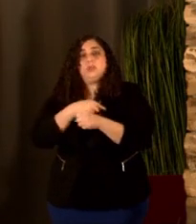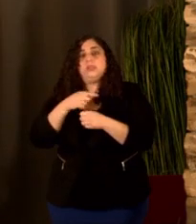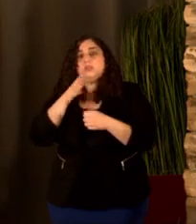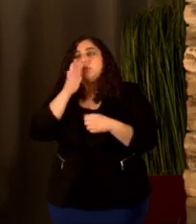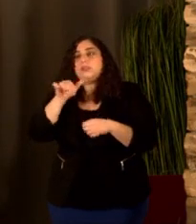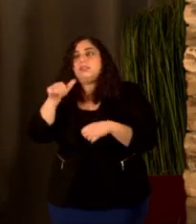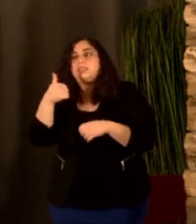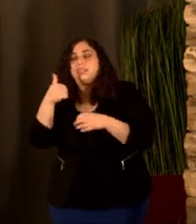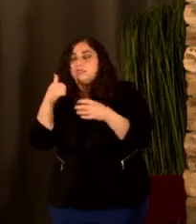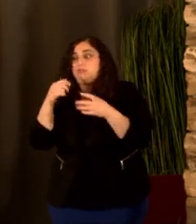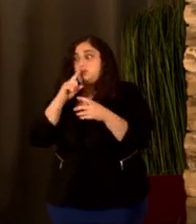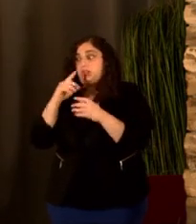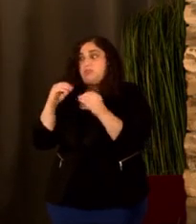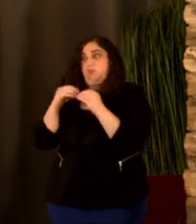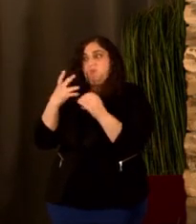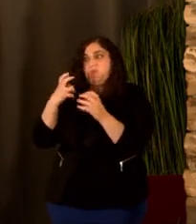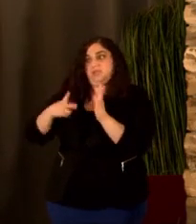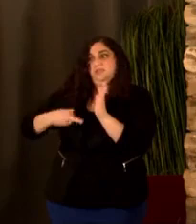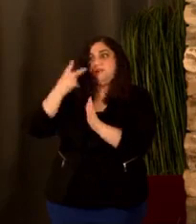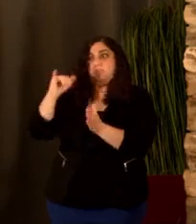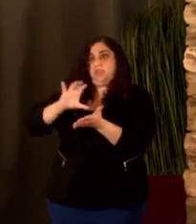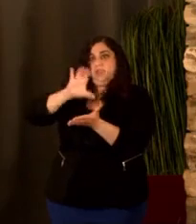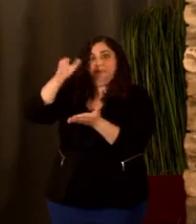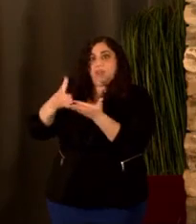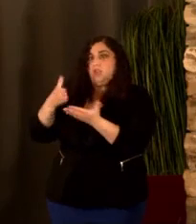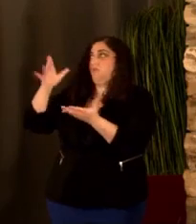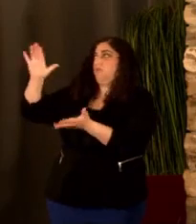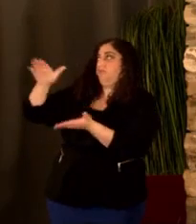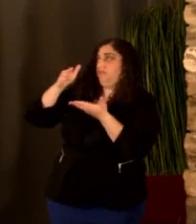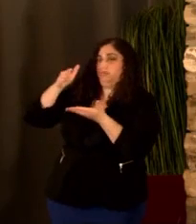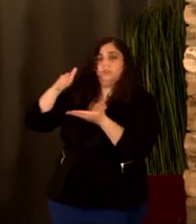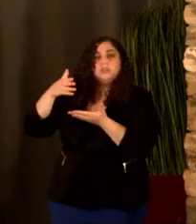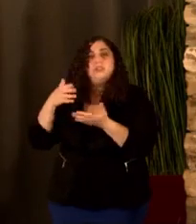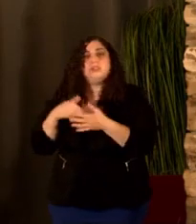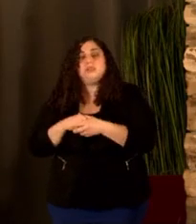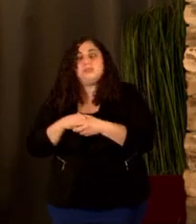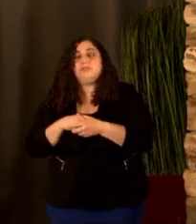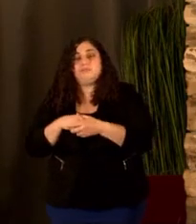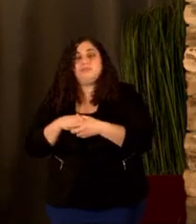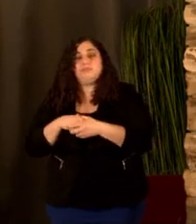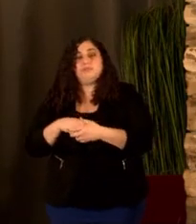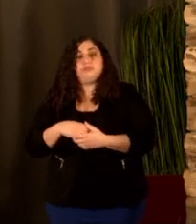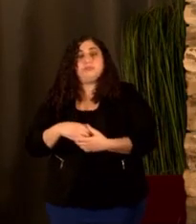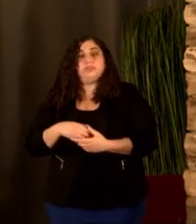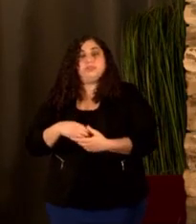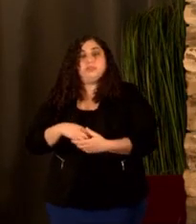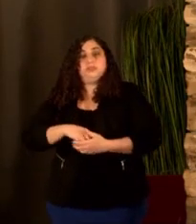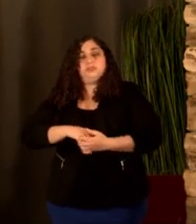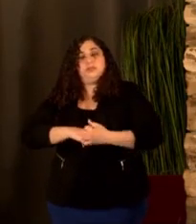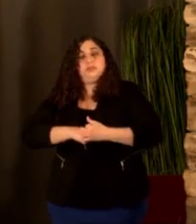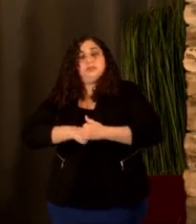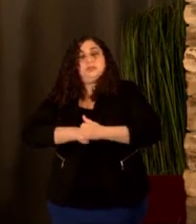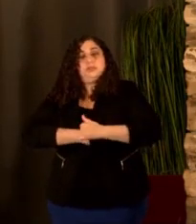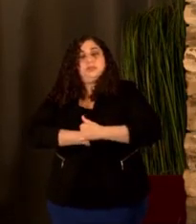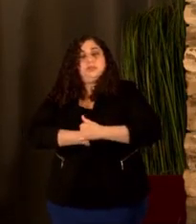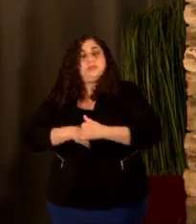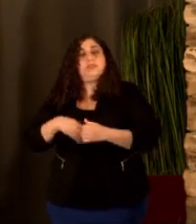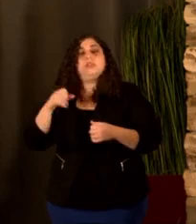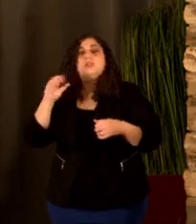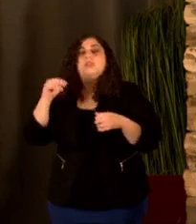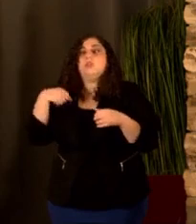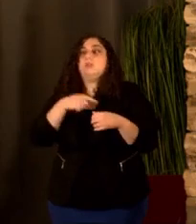we're proposing here today is a $12 billion 2-year housing proposal.